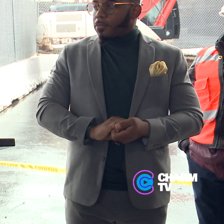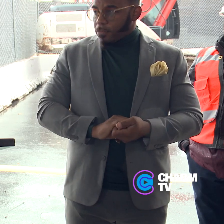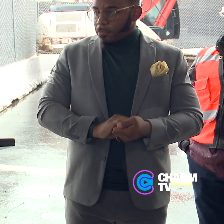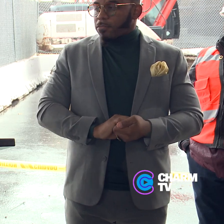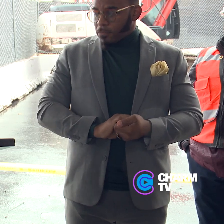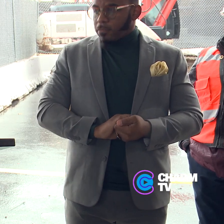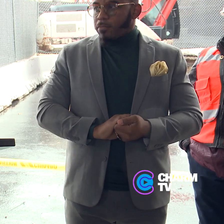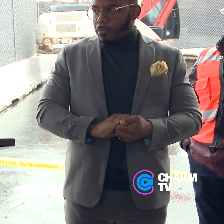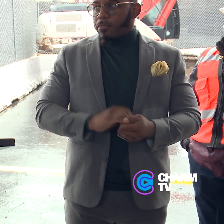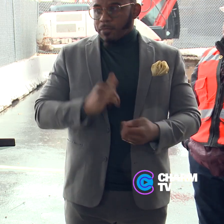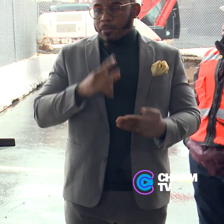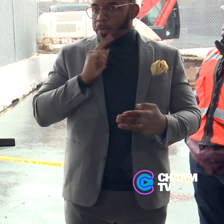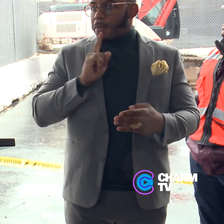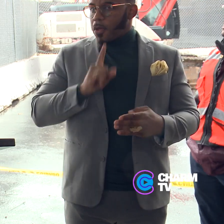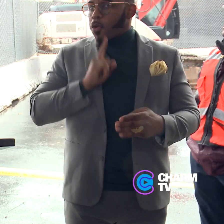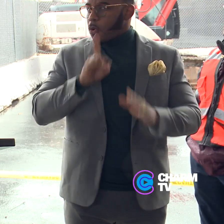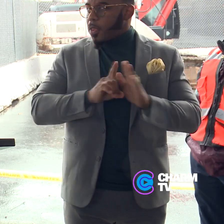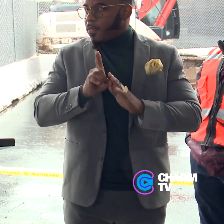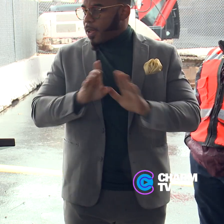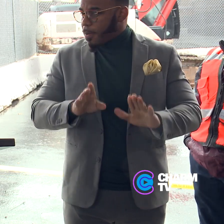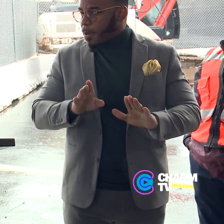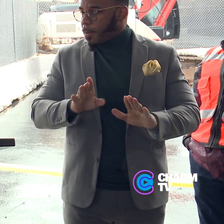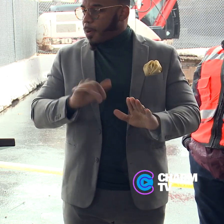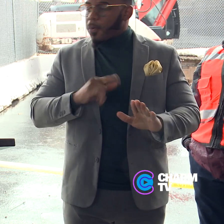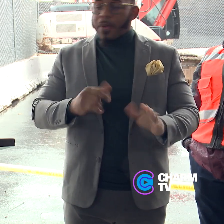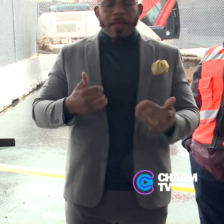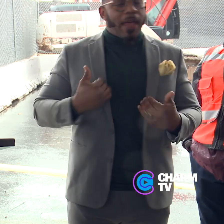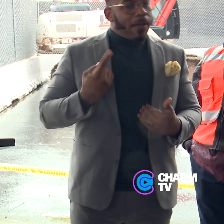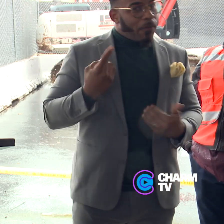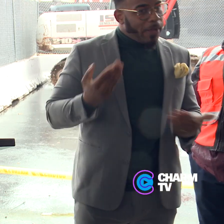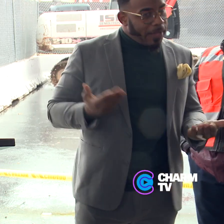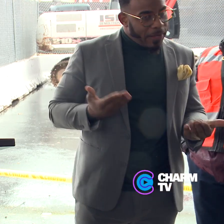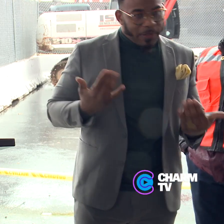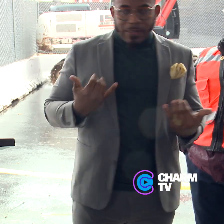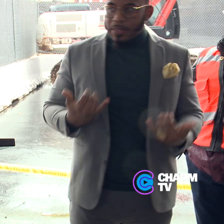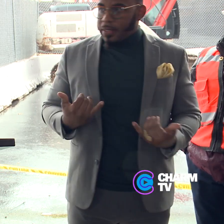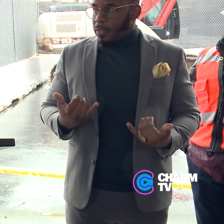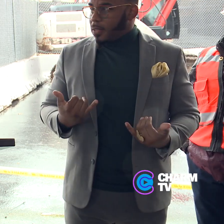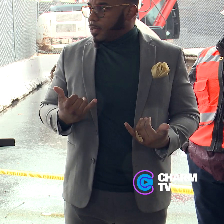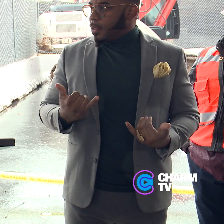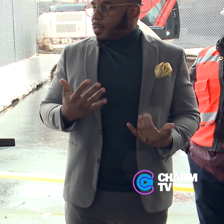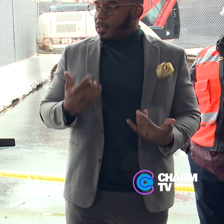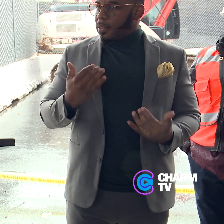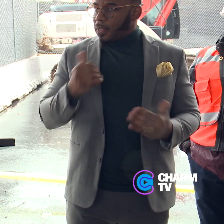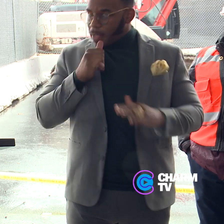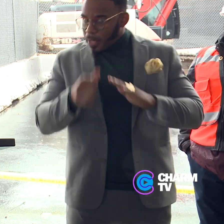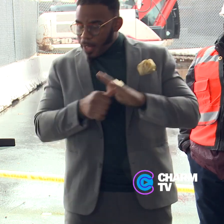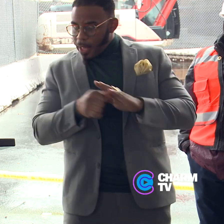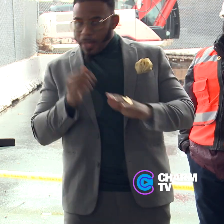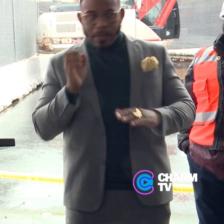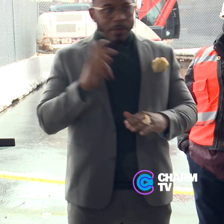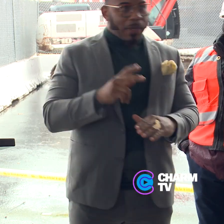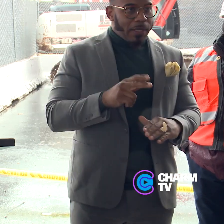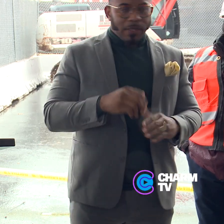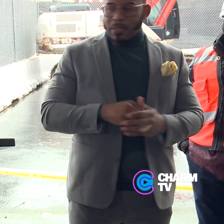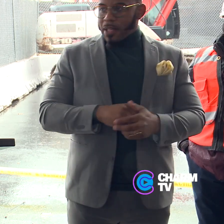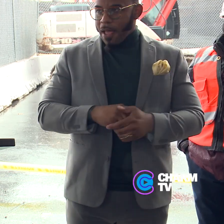So as I said, I may not be a real developer, but we have one here today. He's kind of hiding in the back.